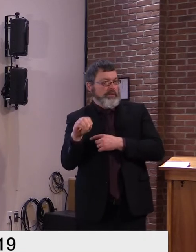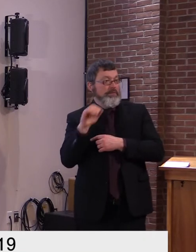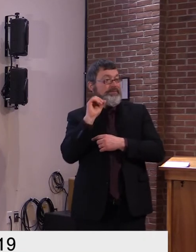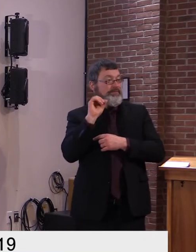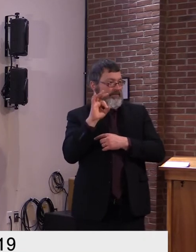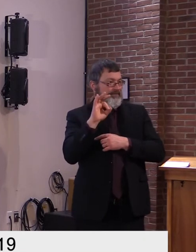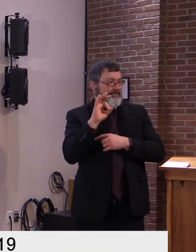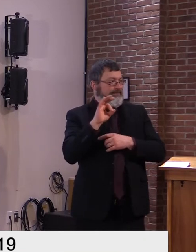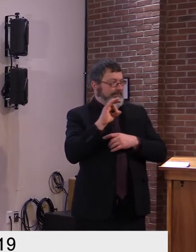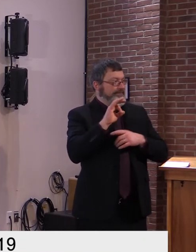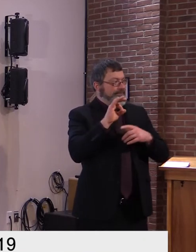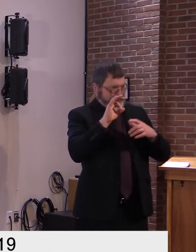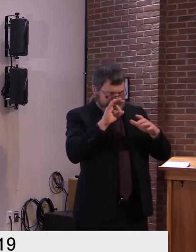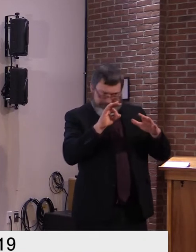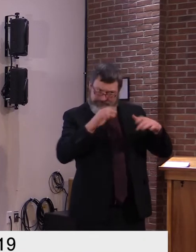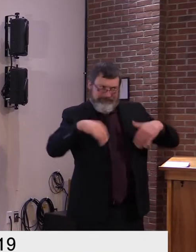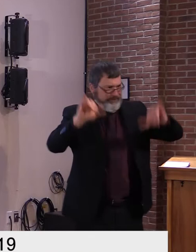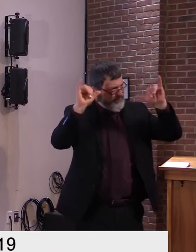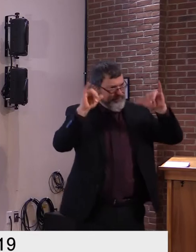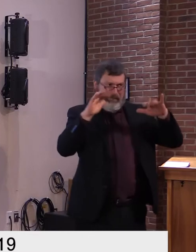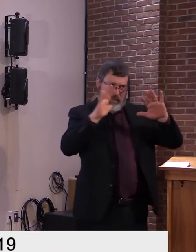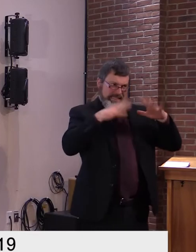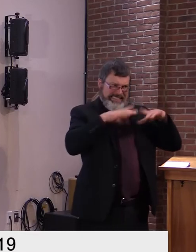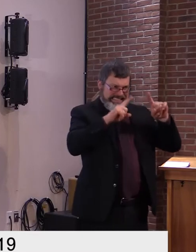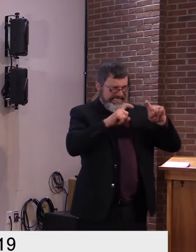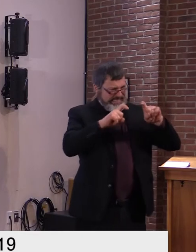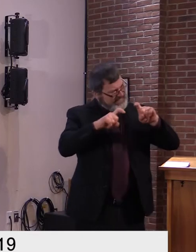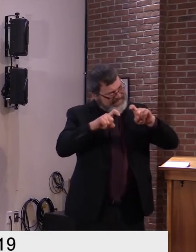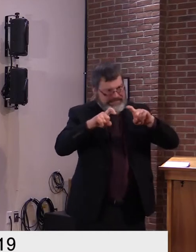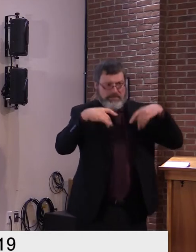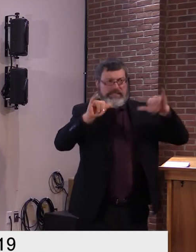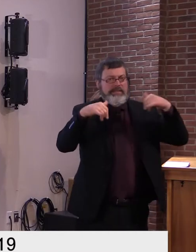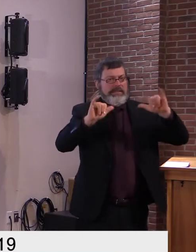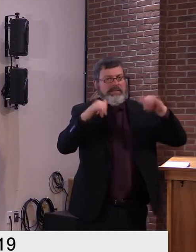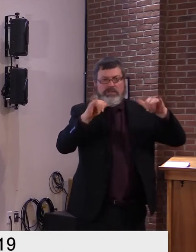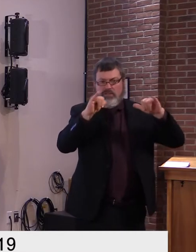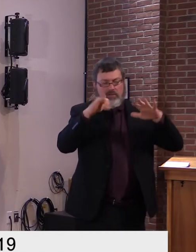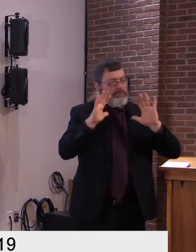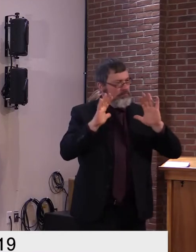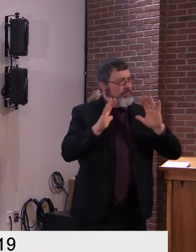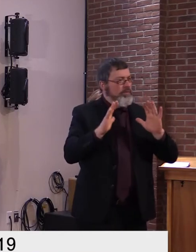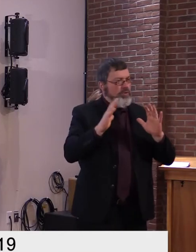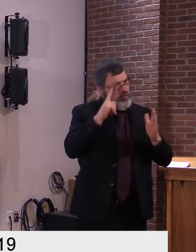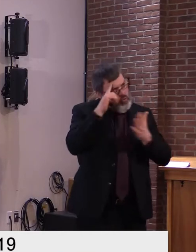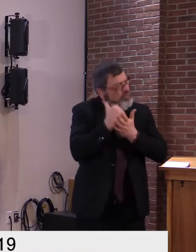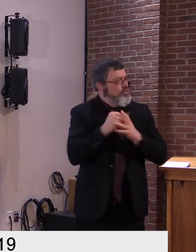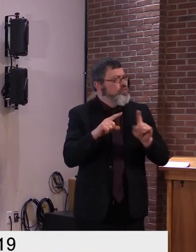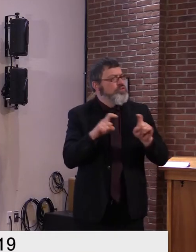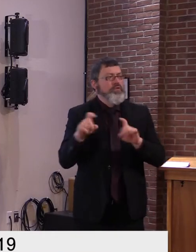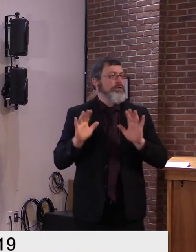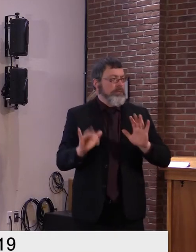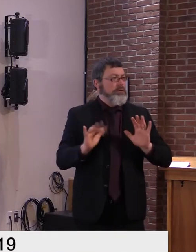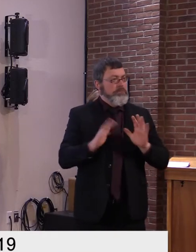testing within the state, even with the college students now departed.